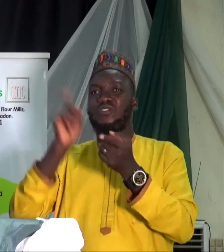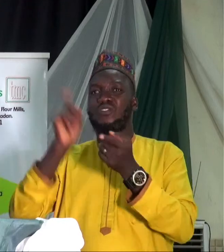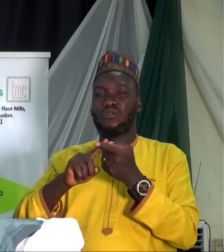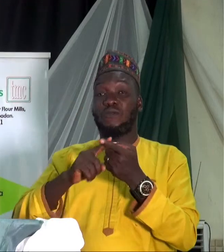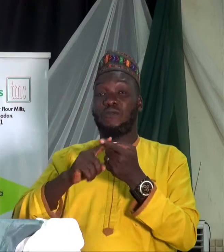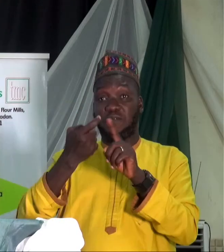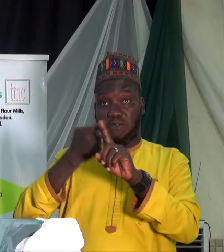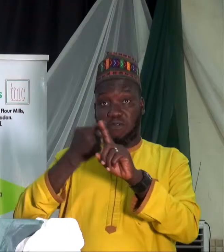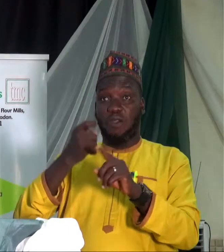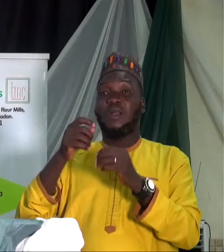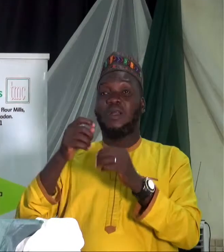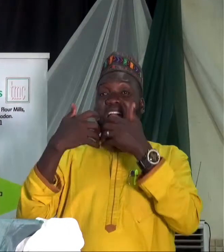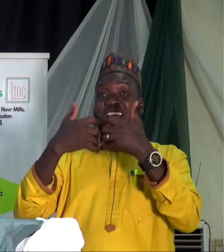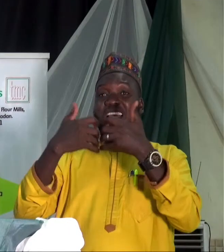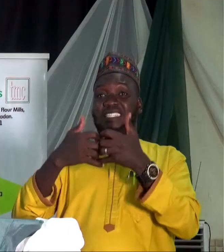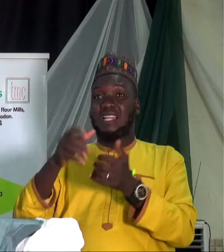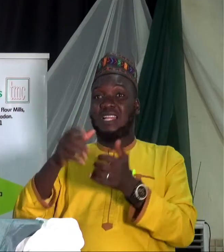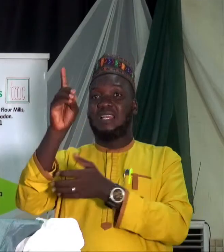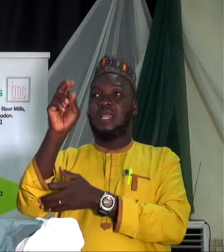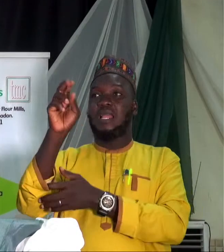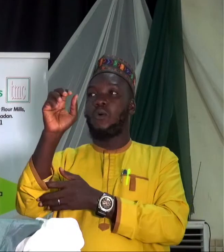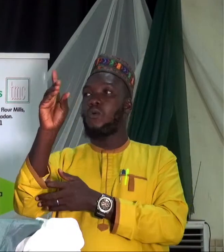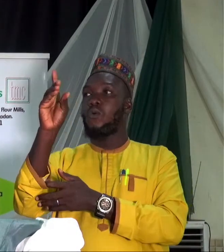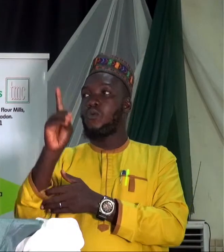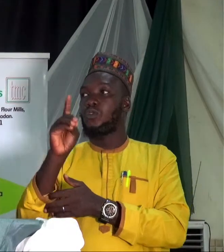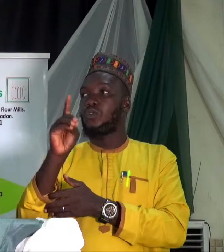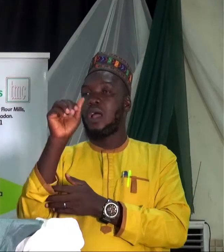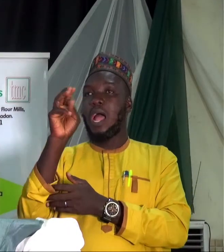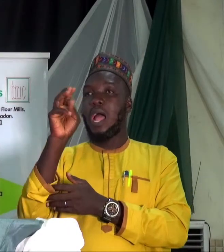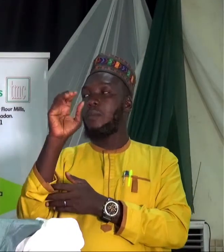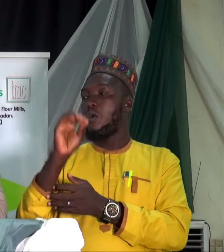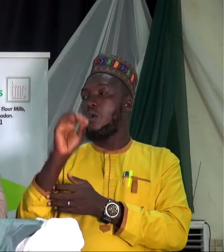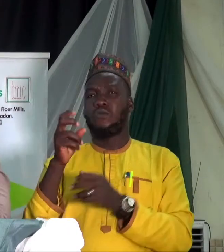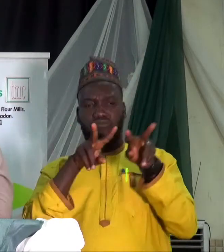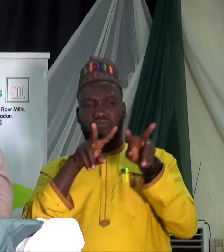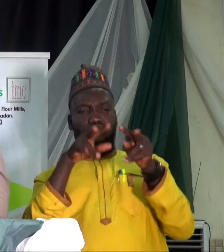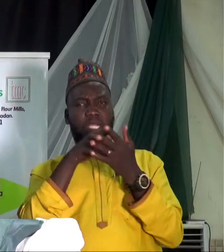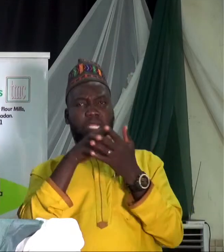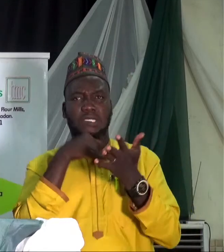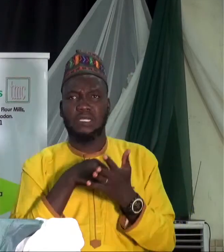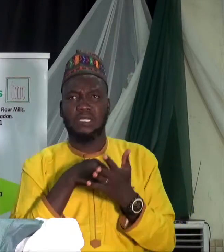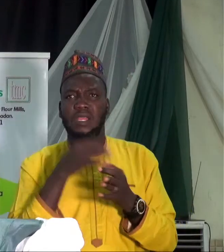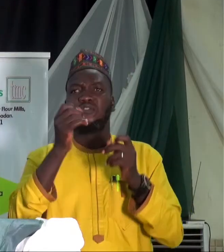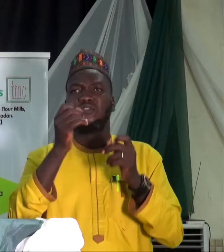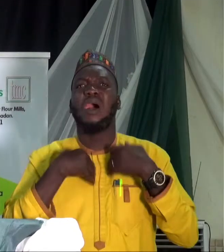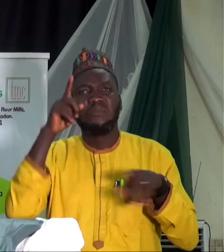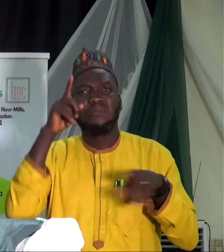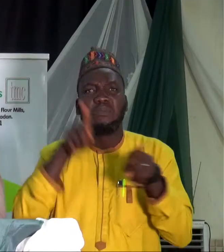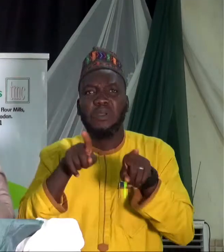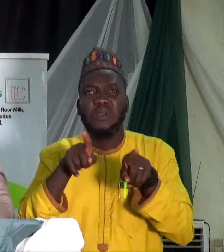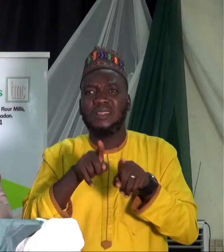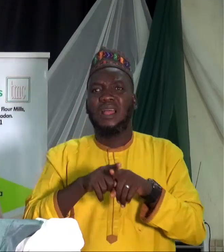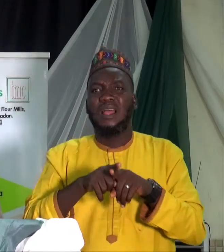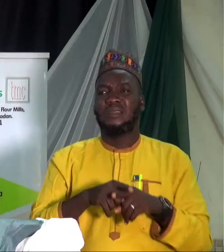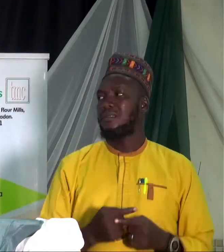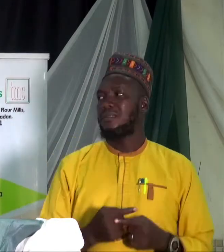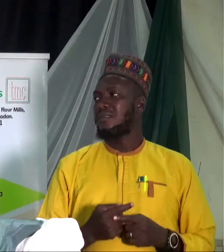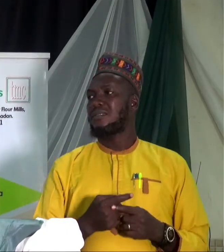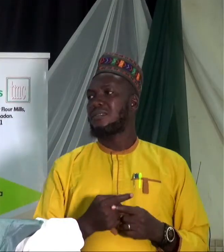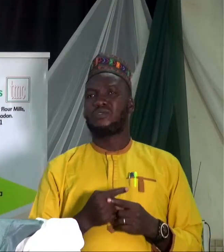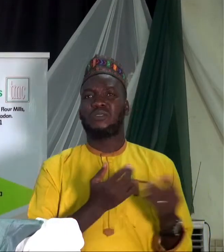nu awon tan na gba wa you now look at it if you have a brother we pa ko sifi awon brother wa lo bi